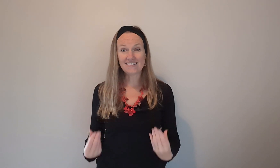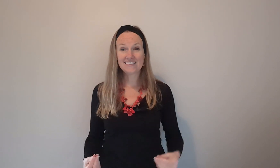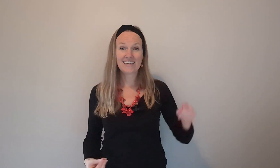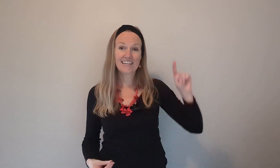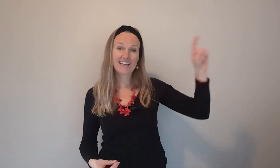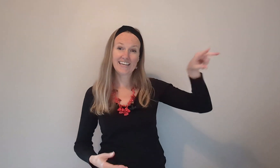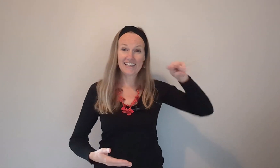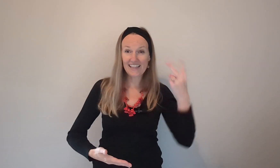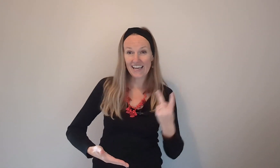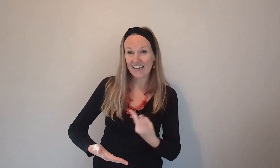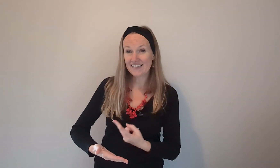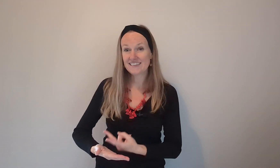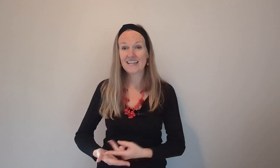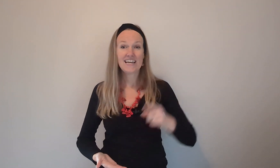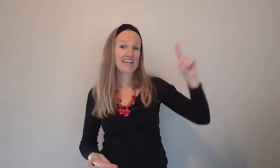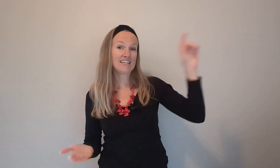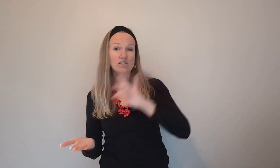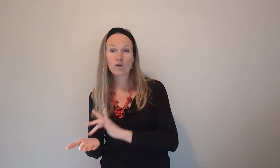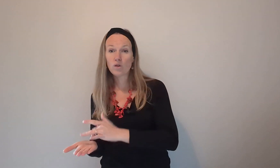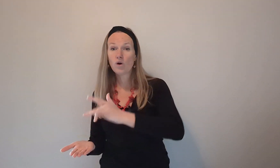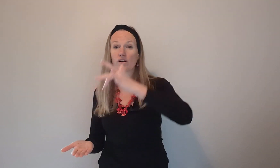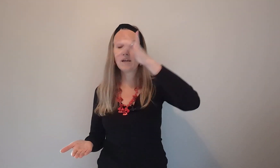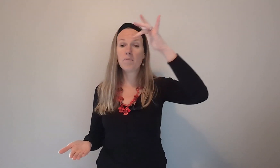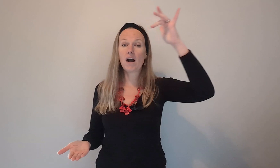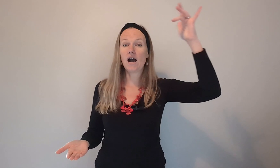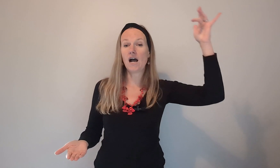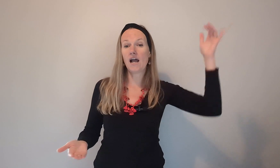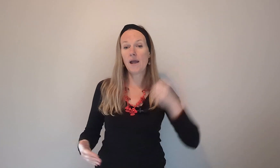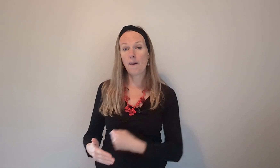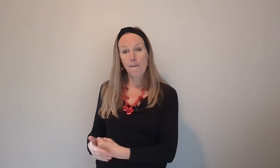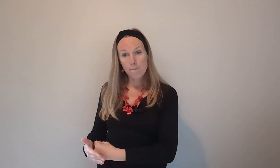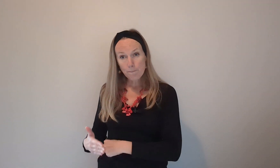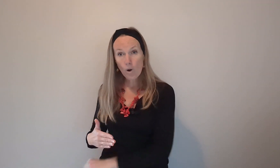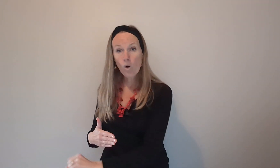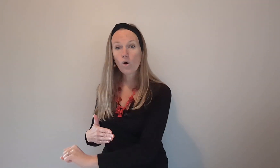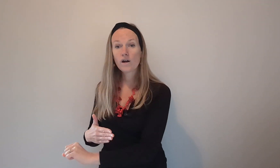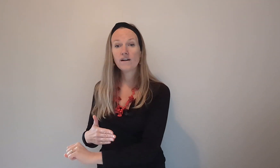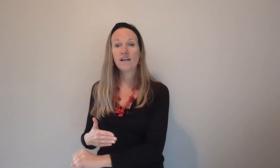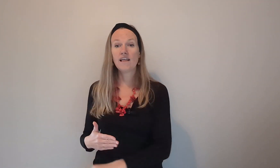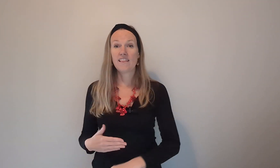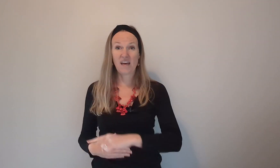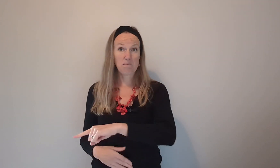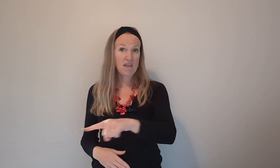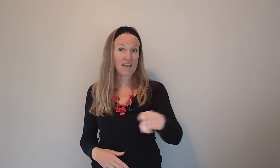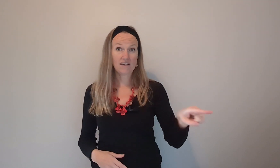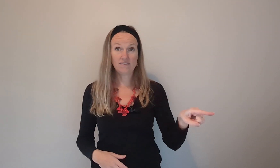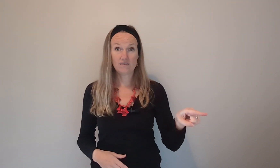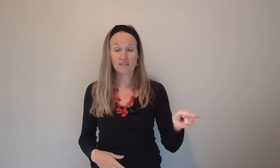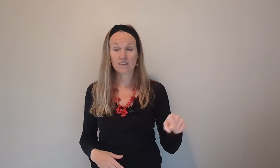Mild he lays his glory by, born, that man,